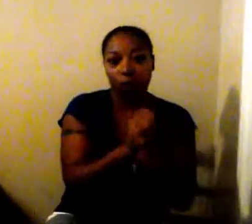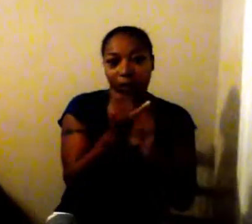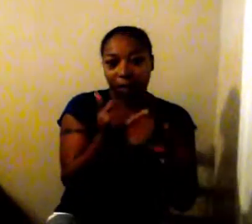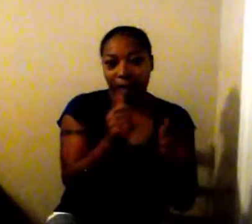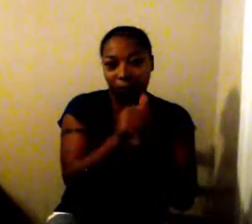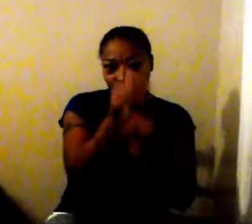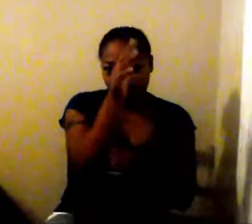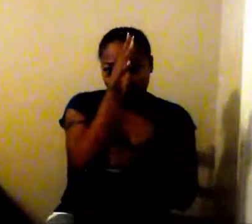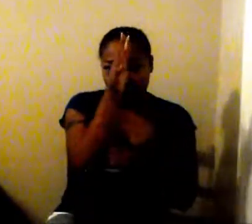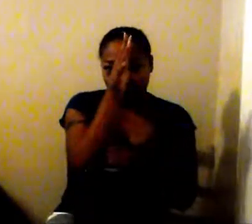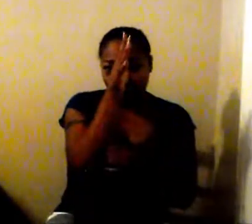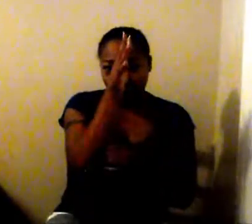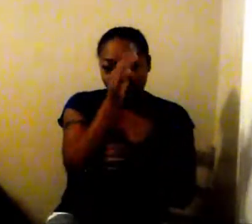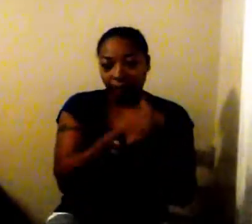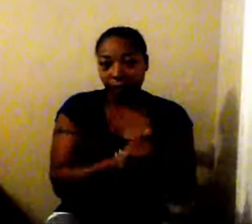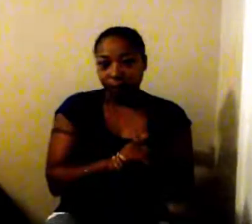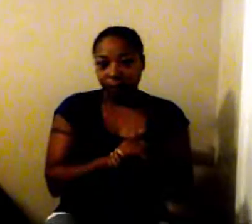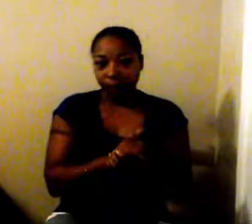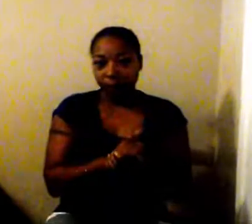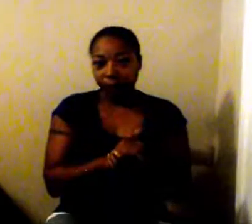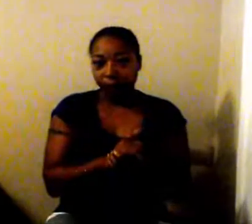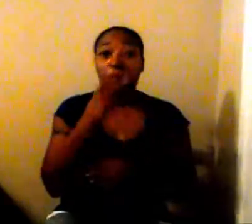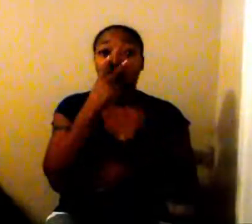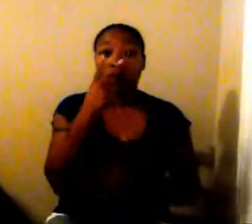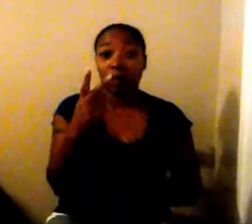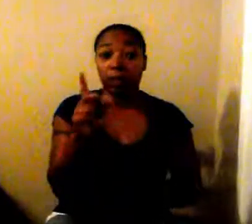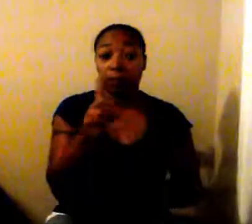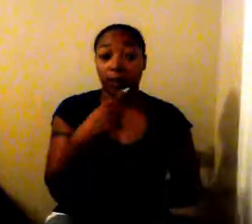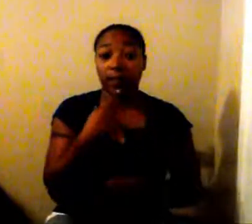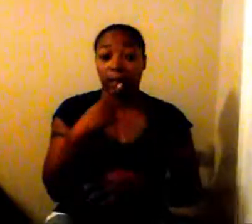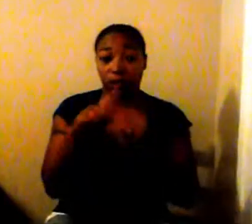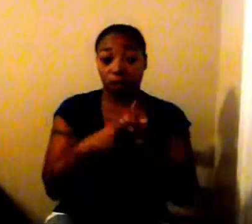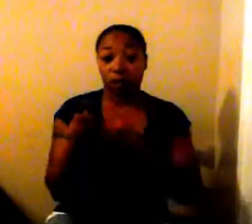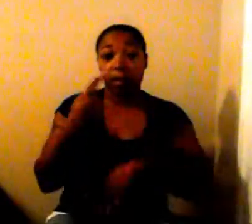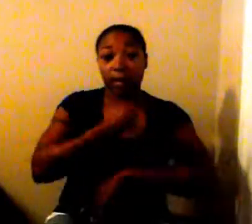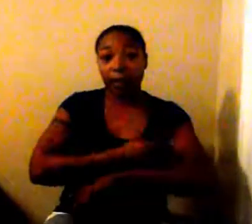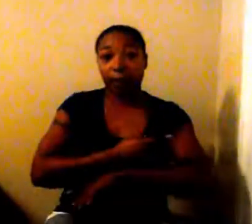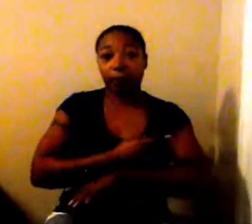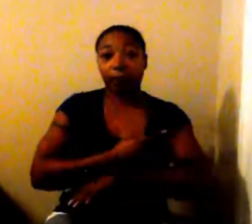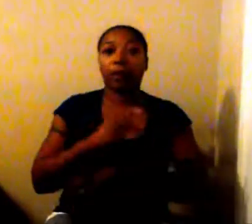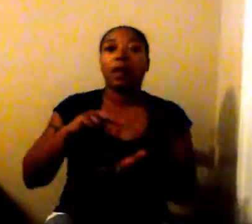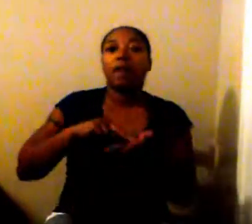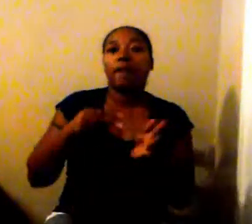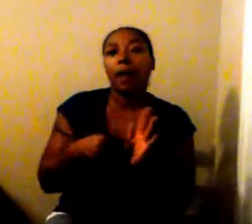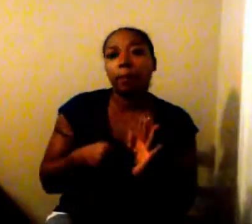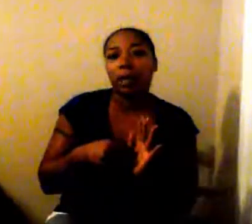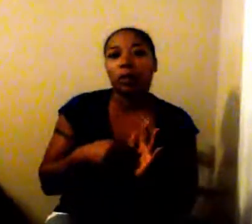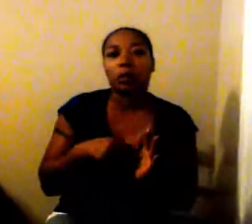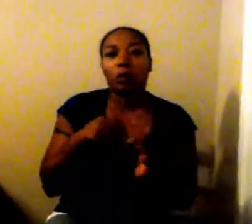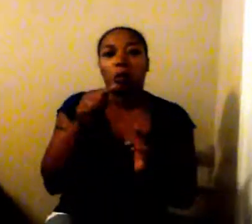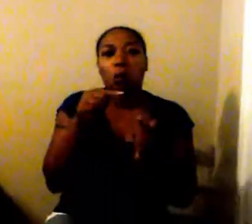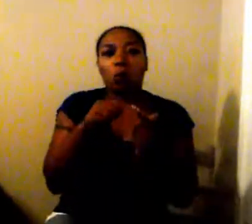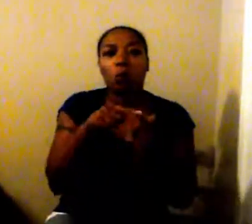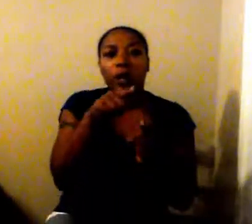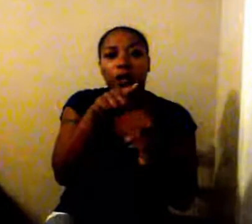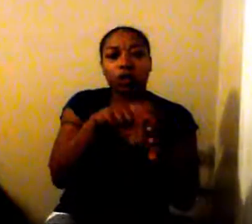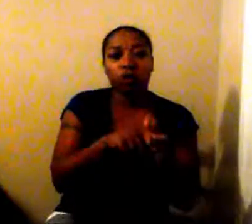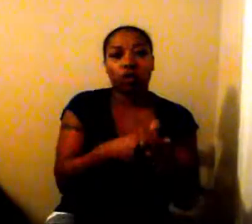work now with your dad. You see where it says start date? That means when did you